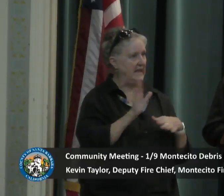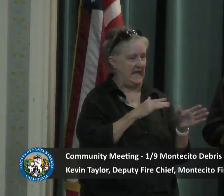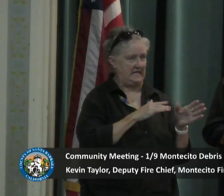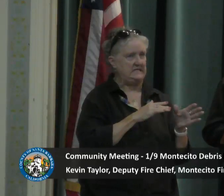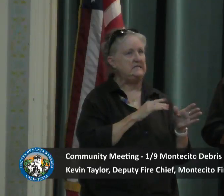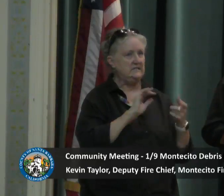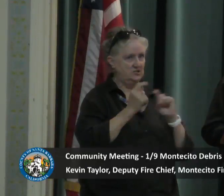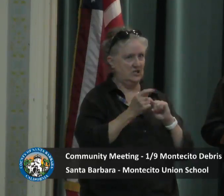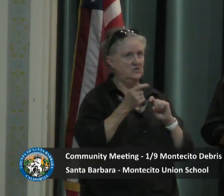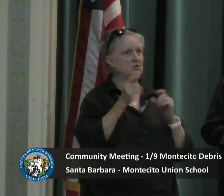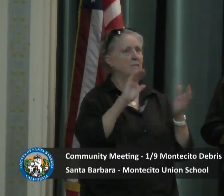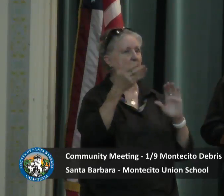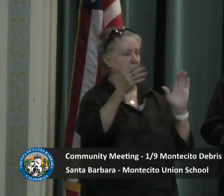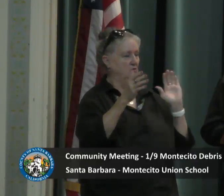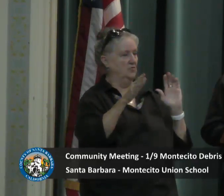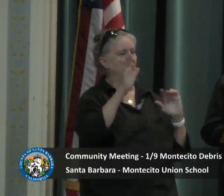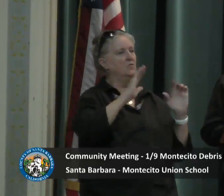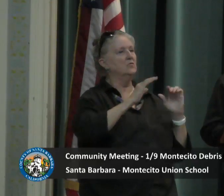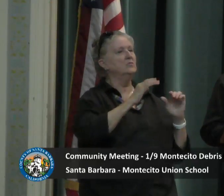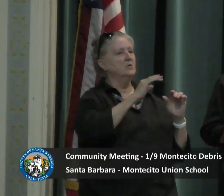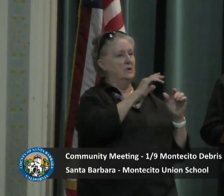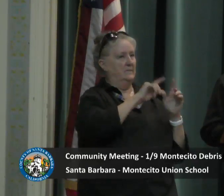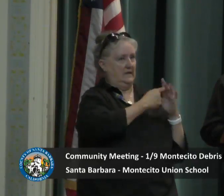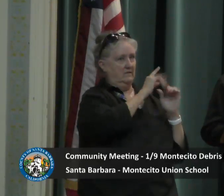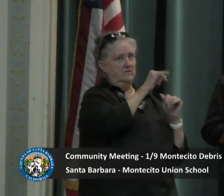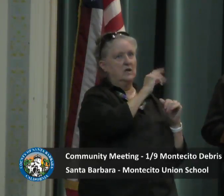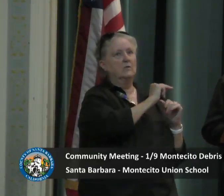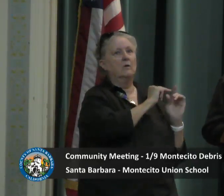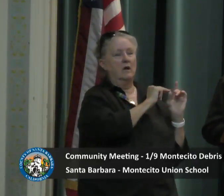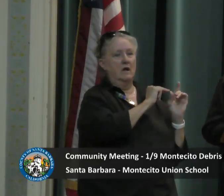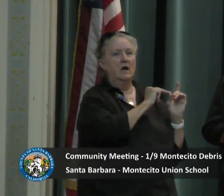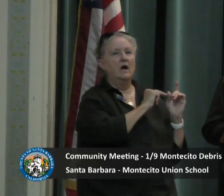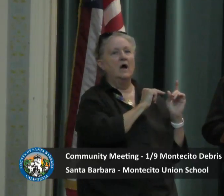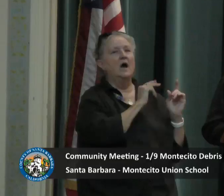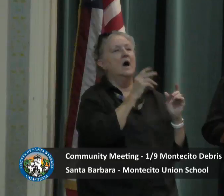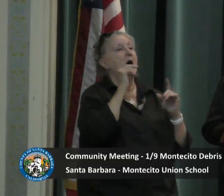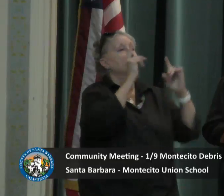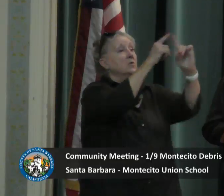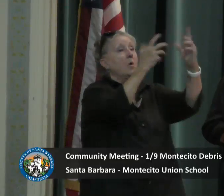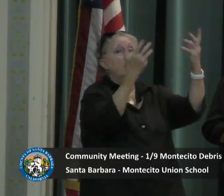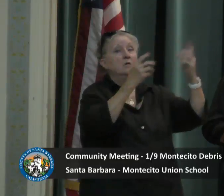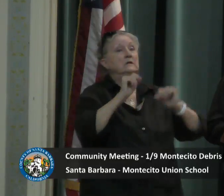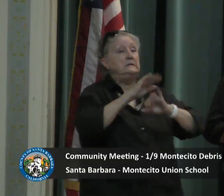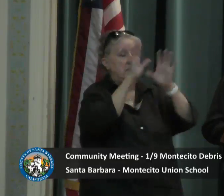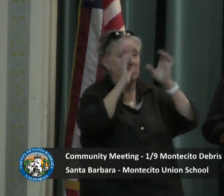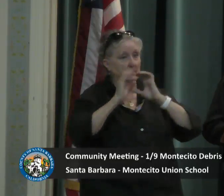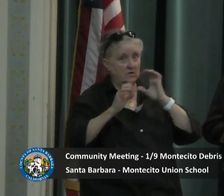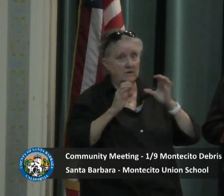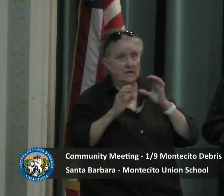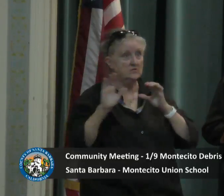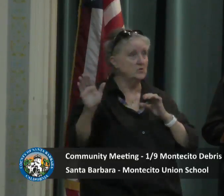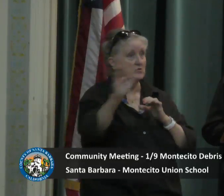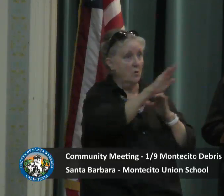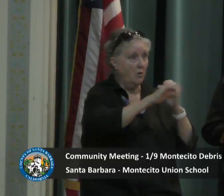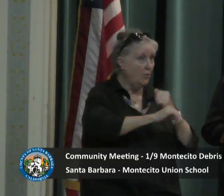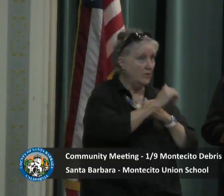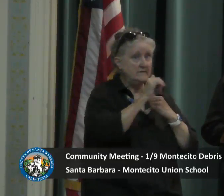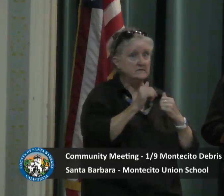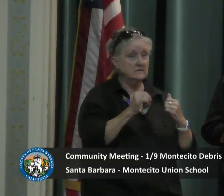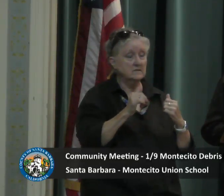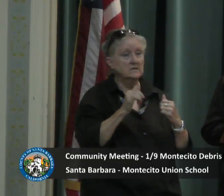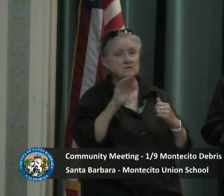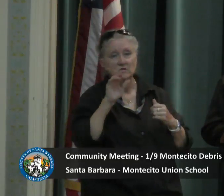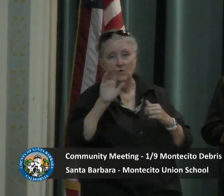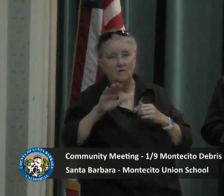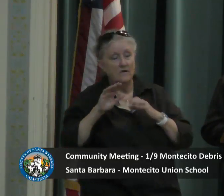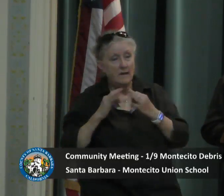the 1-9 debris flow. Our goal is to clearly communicate to you what the risk to you and your family is,